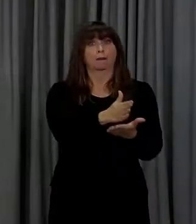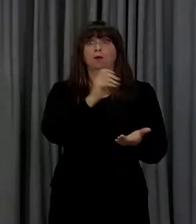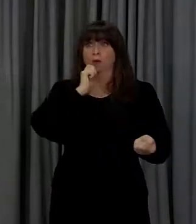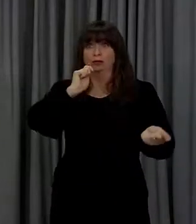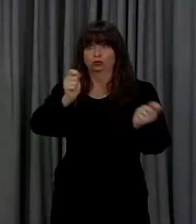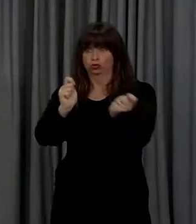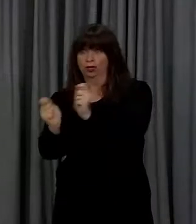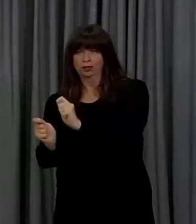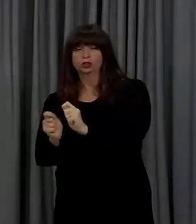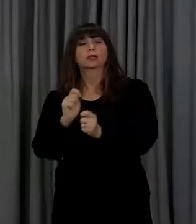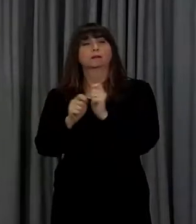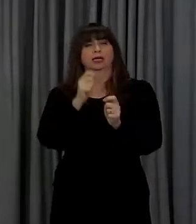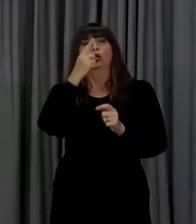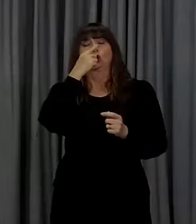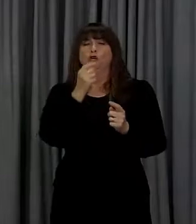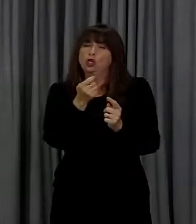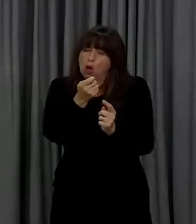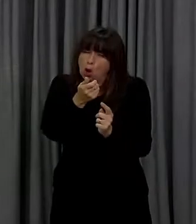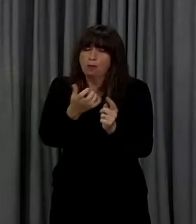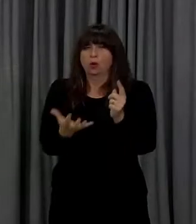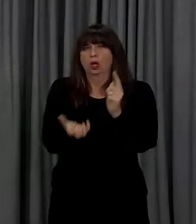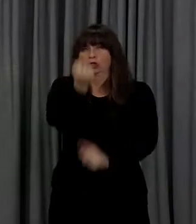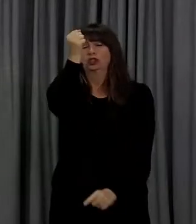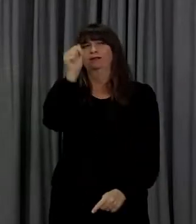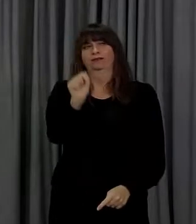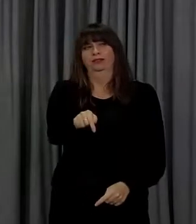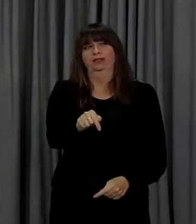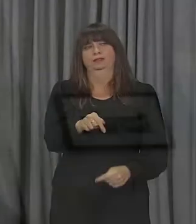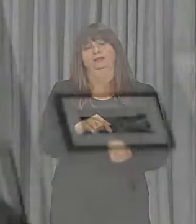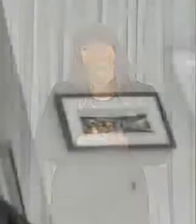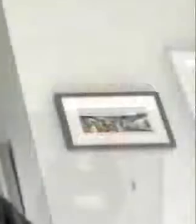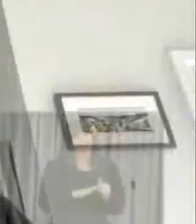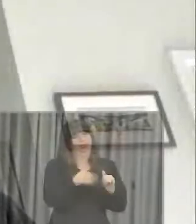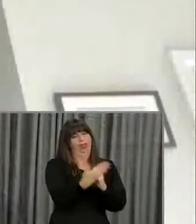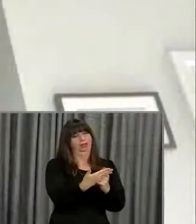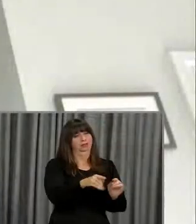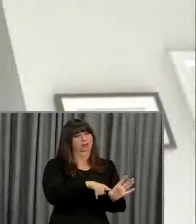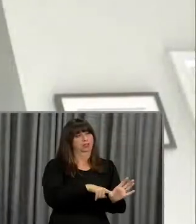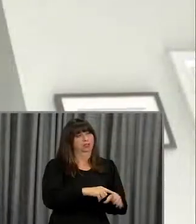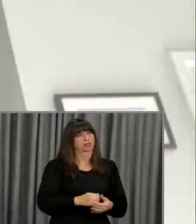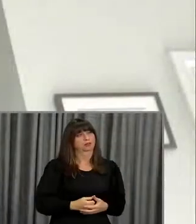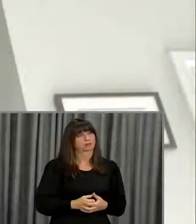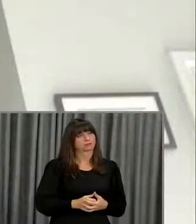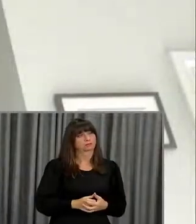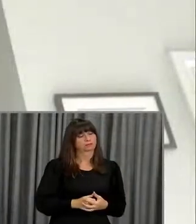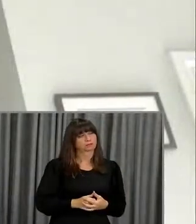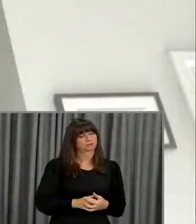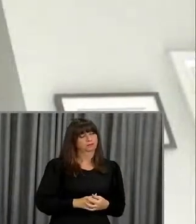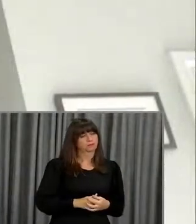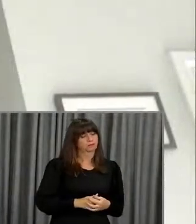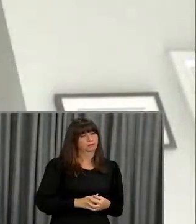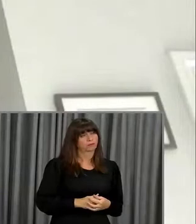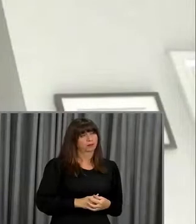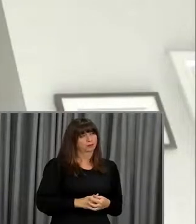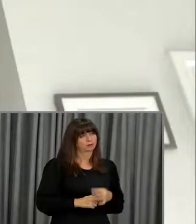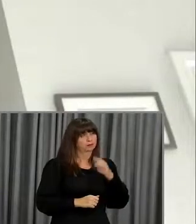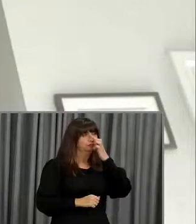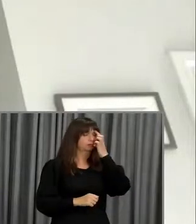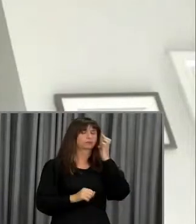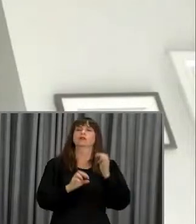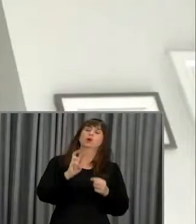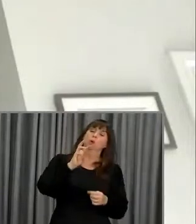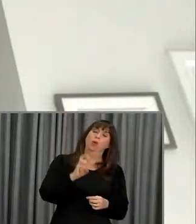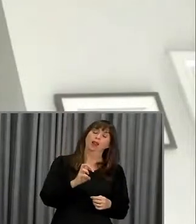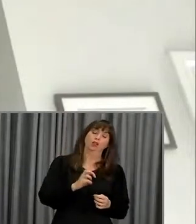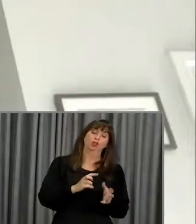target that we'd set out. Why do successive Welsh